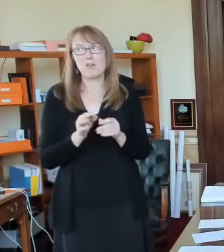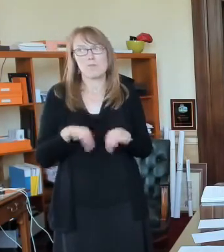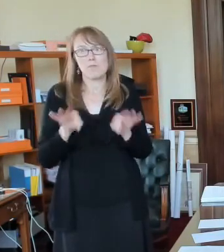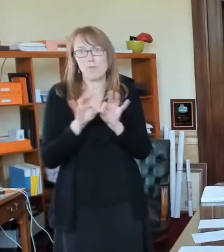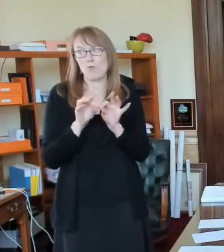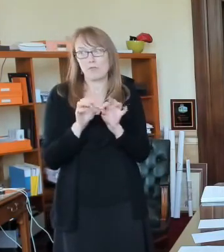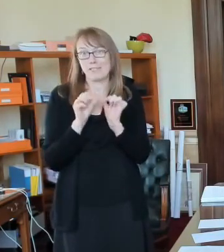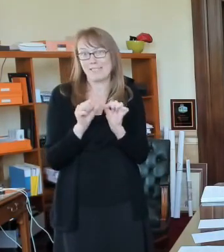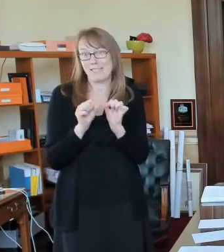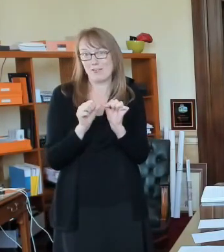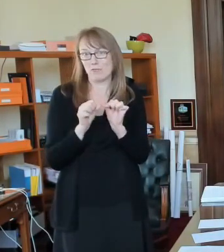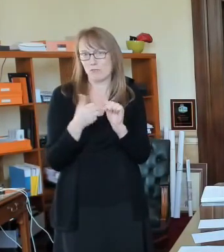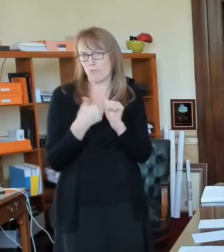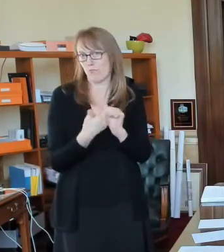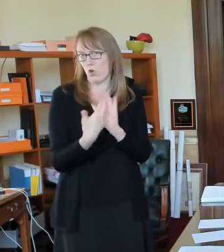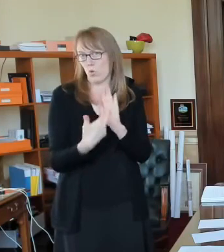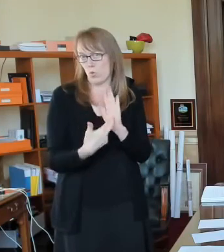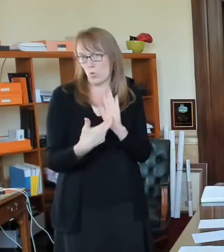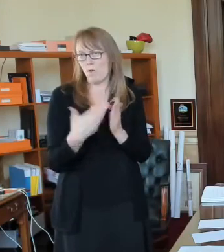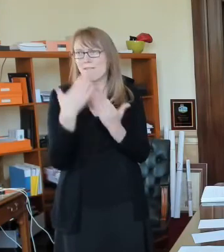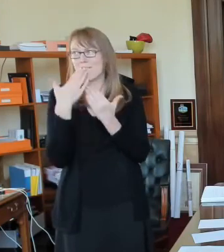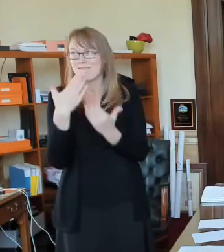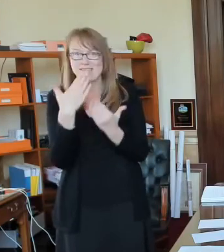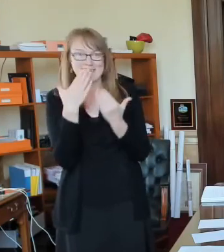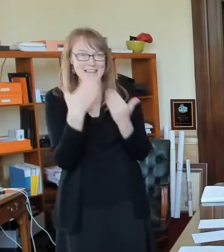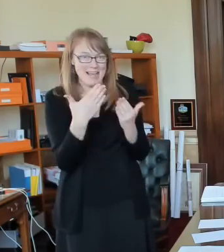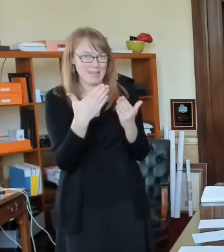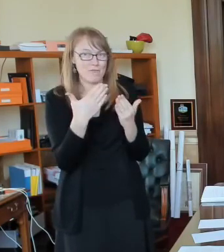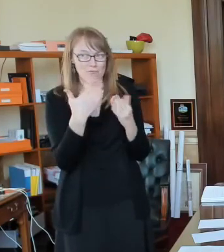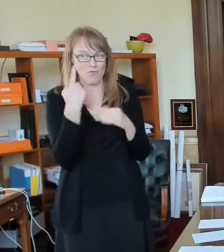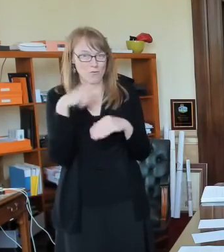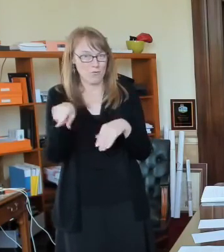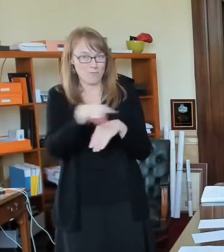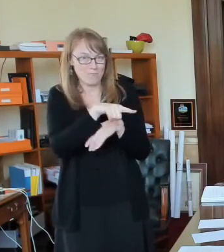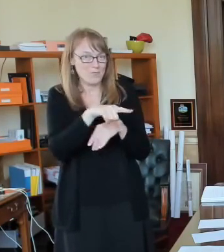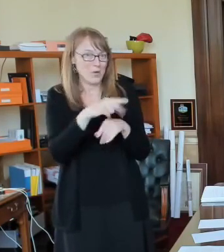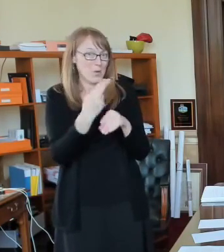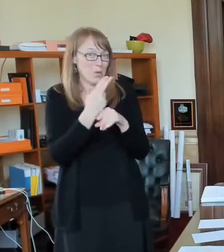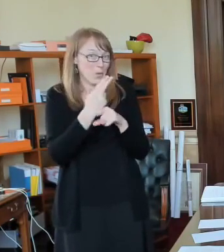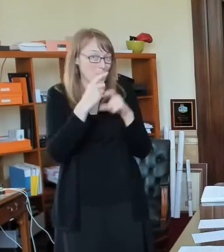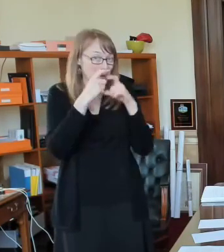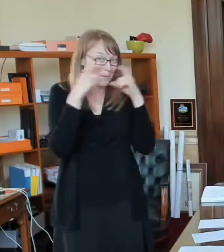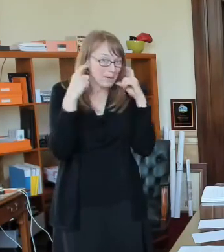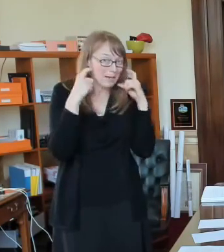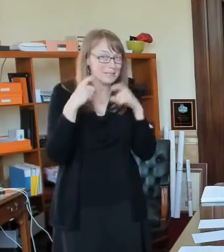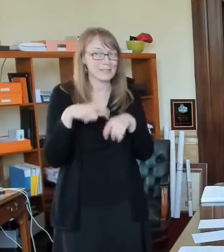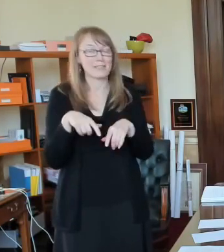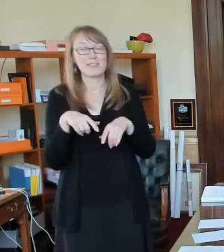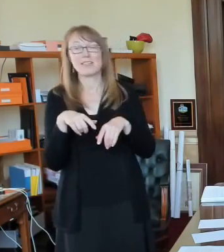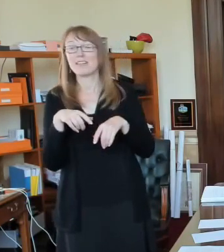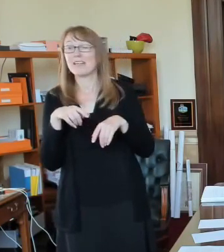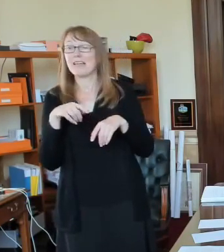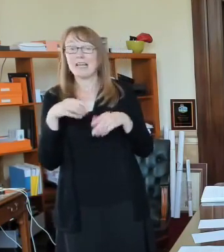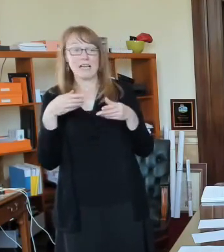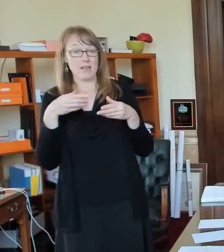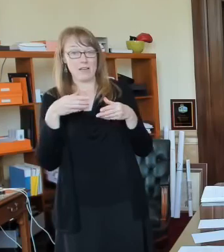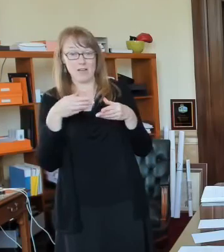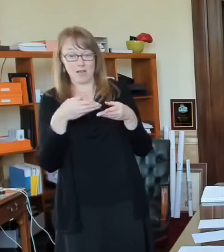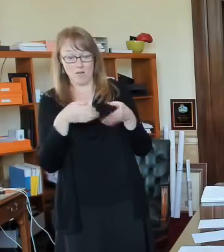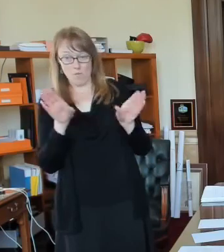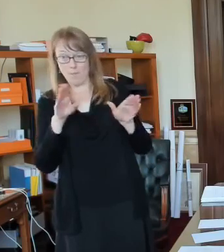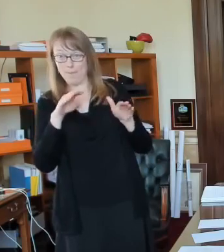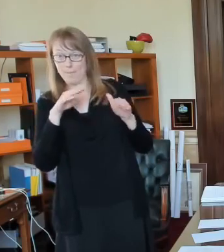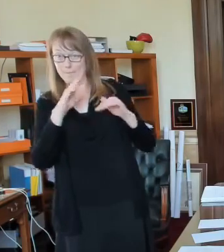for wearing a mask. It is mandatory when you go to a public place, an indoor